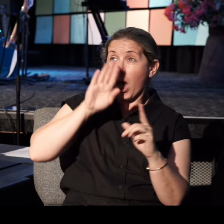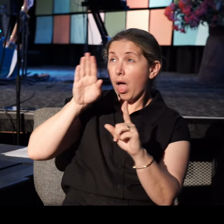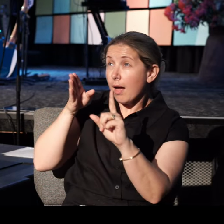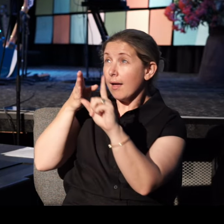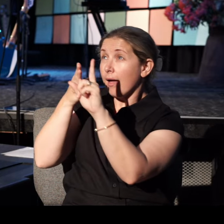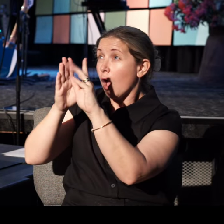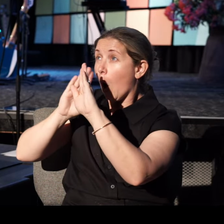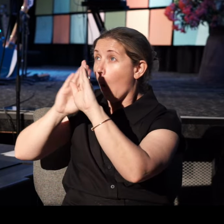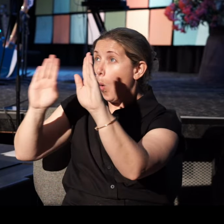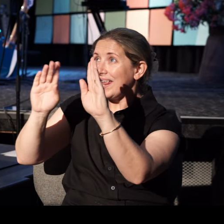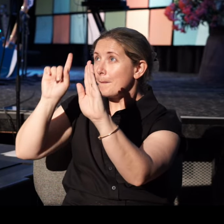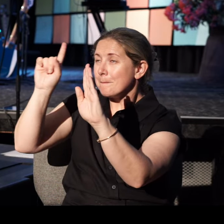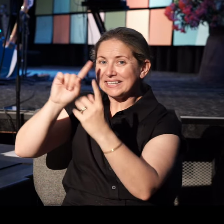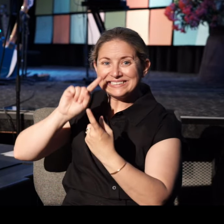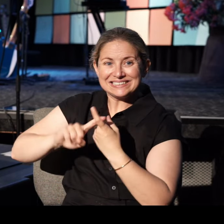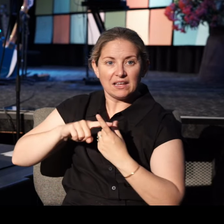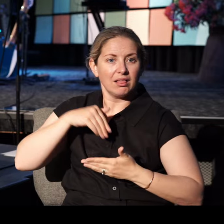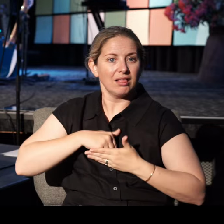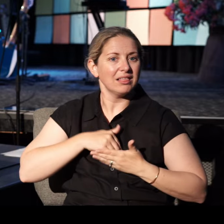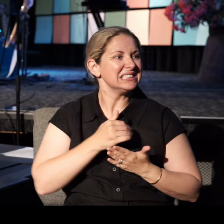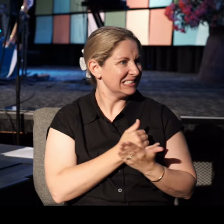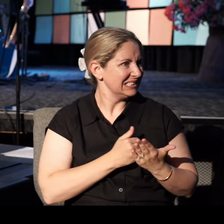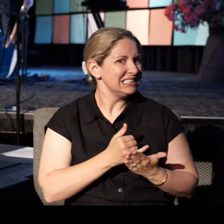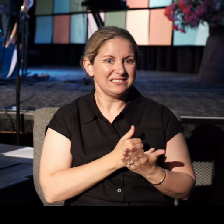Christian life, which then